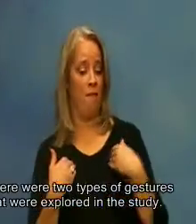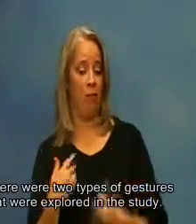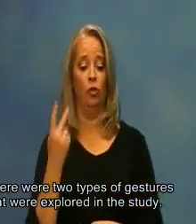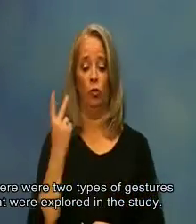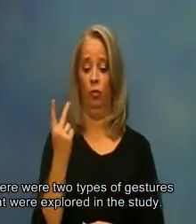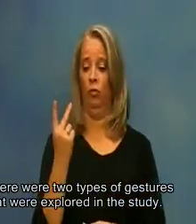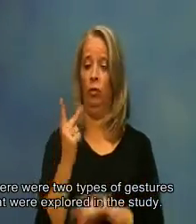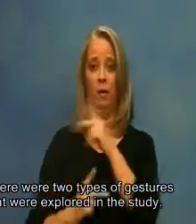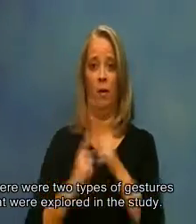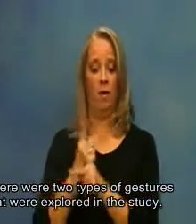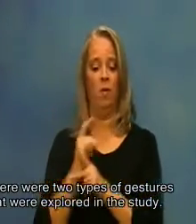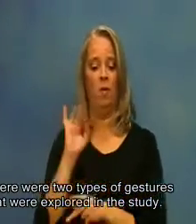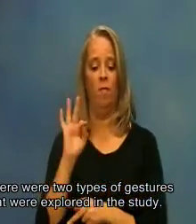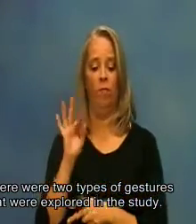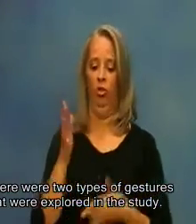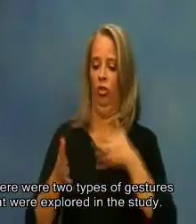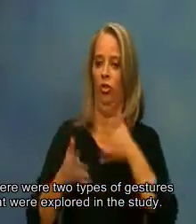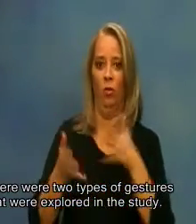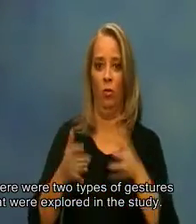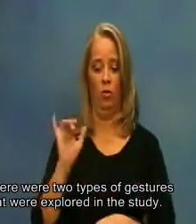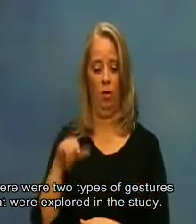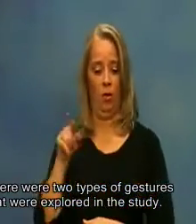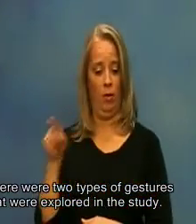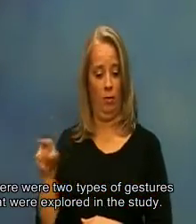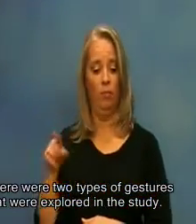There were two types of gestures that were explored in this study.